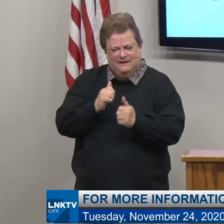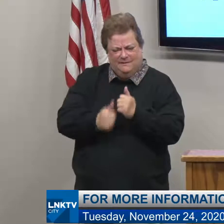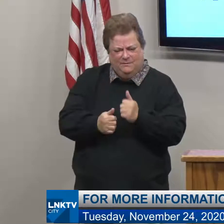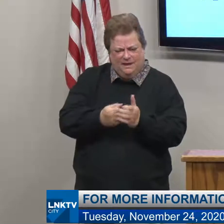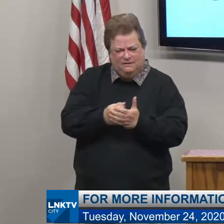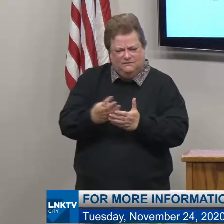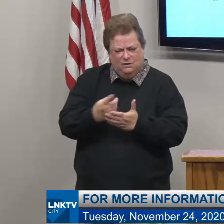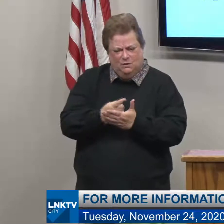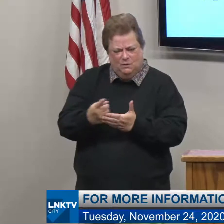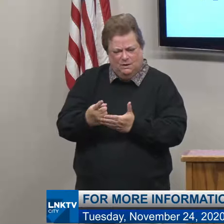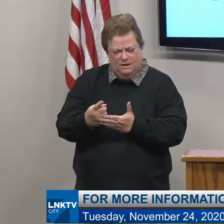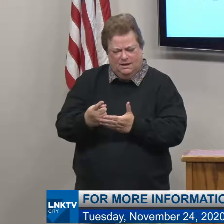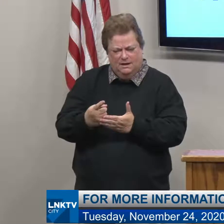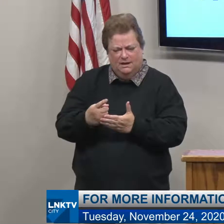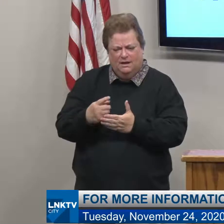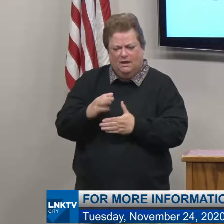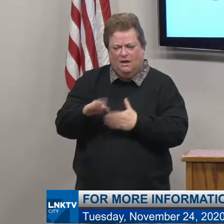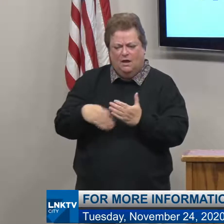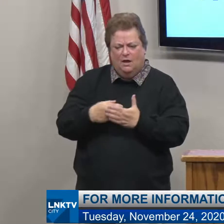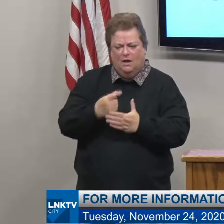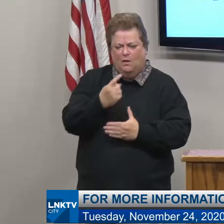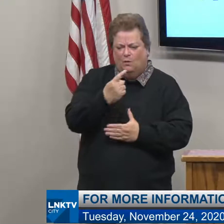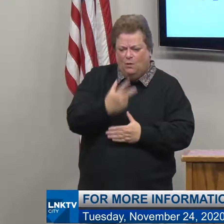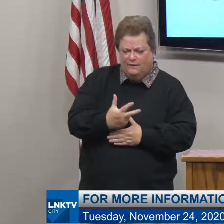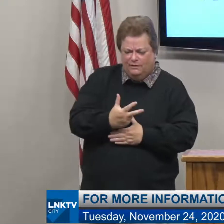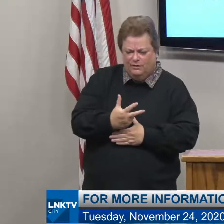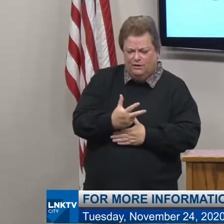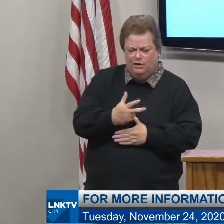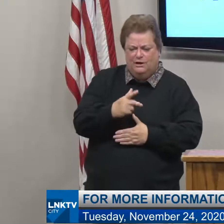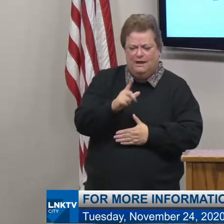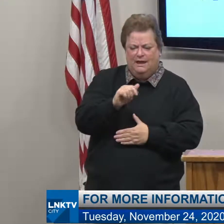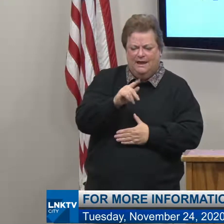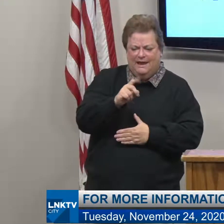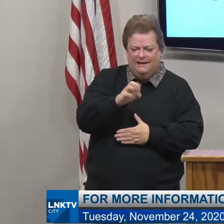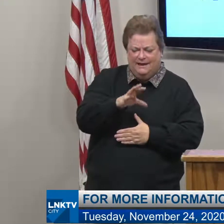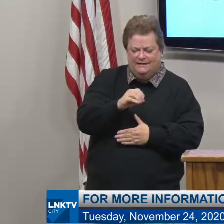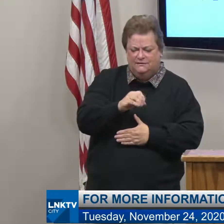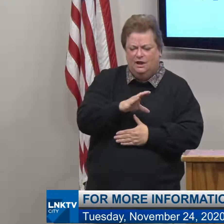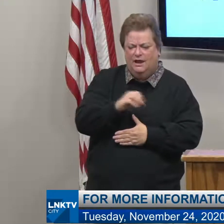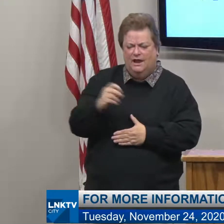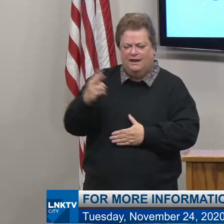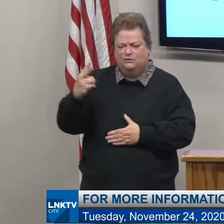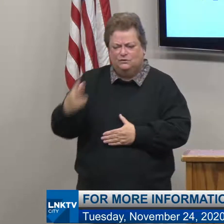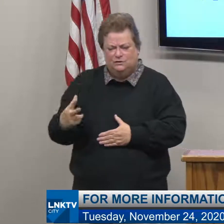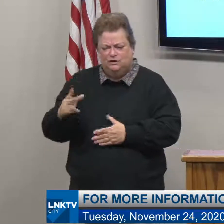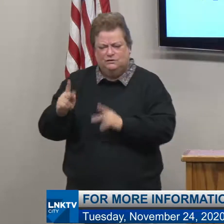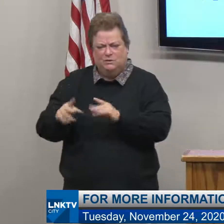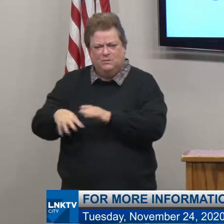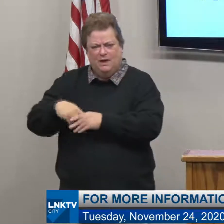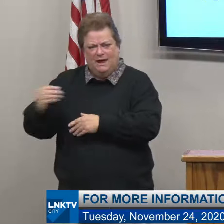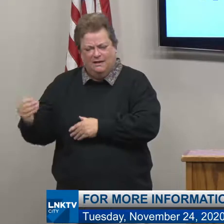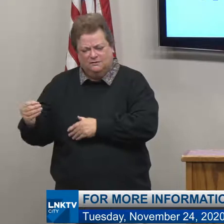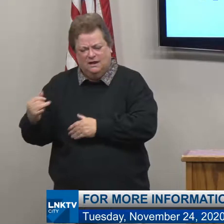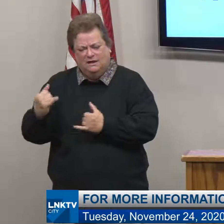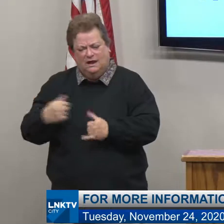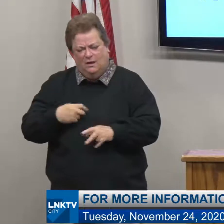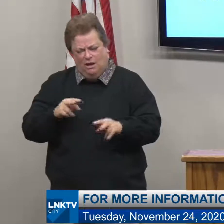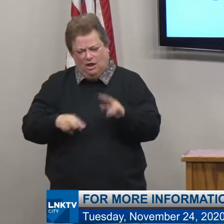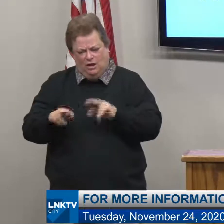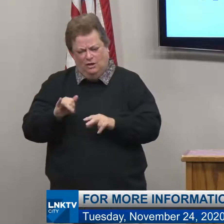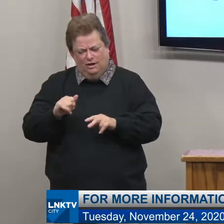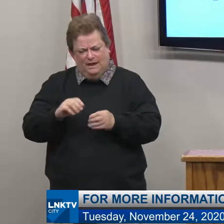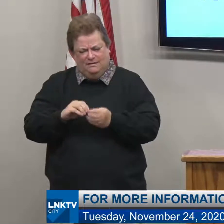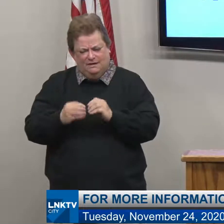been almost 1/3 Lancaster County residents, 2/3 people from outside the county. Looking at today's data, it looks like it's